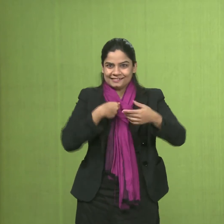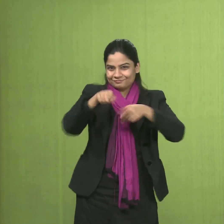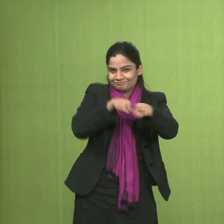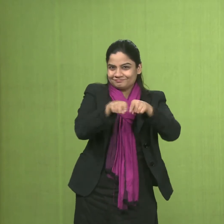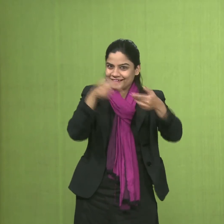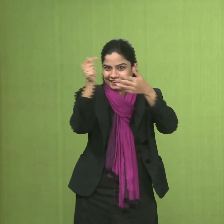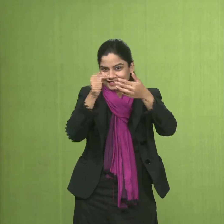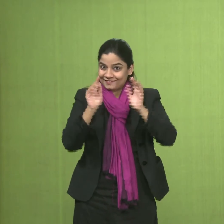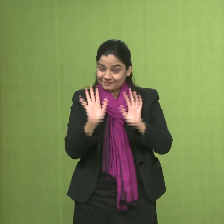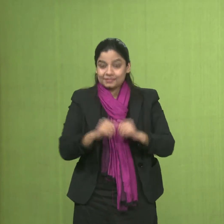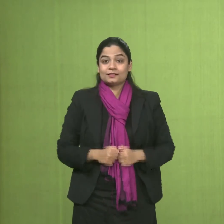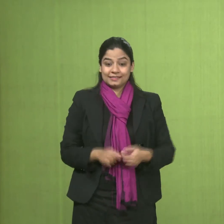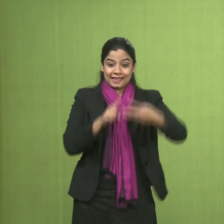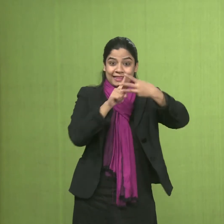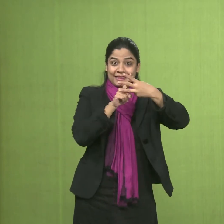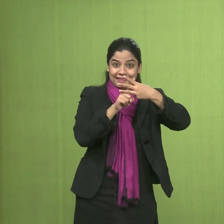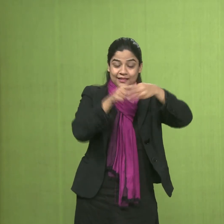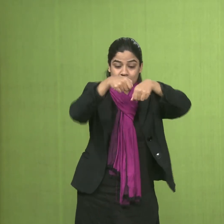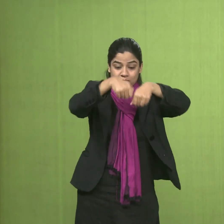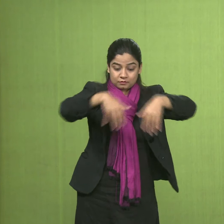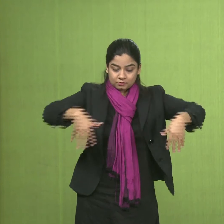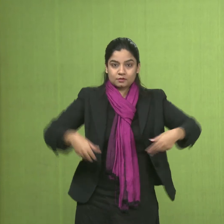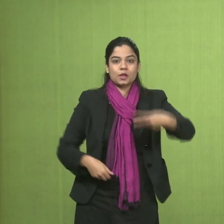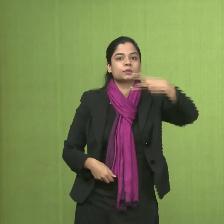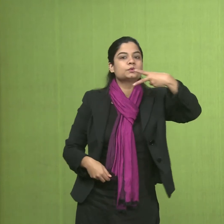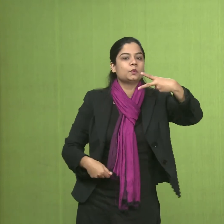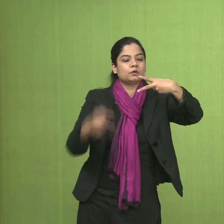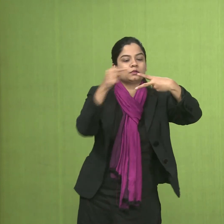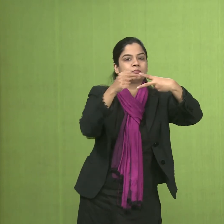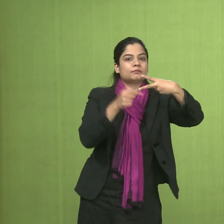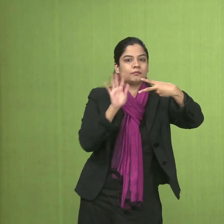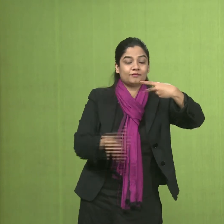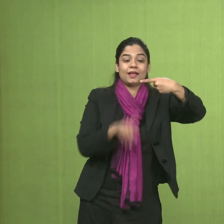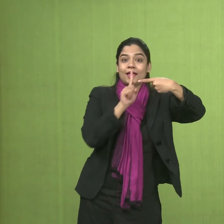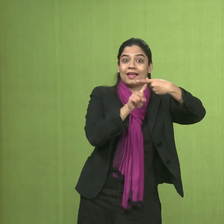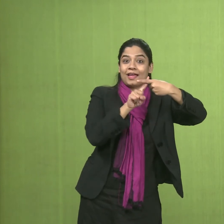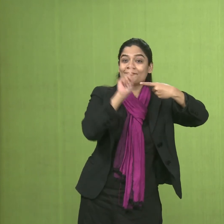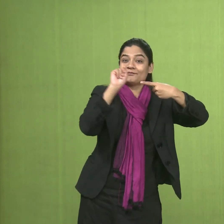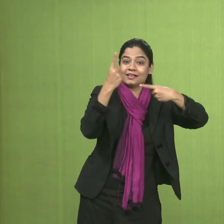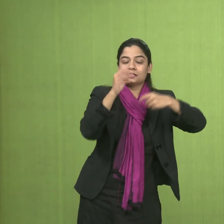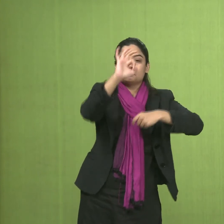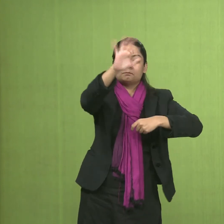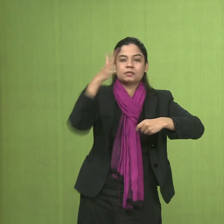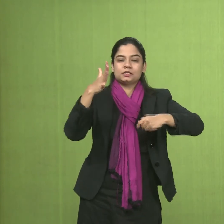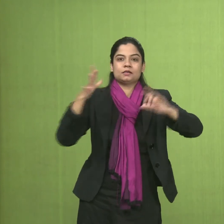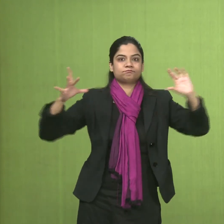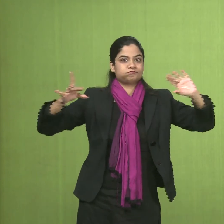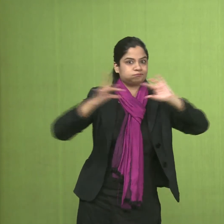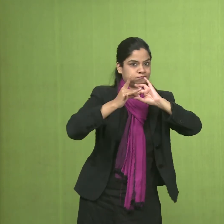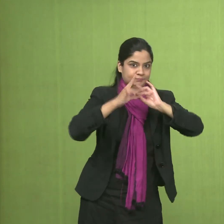Now let's classify the equipments. Equipments are classified under two categories. First is electrical, something that